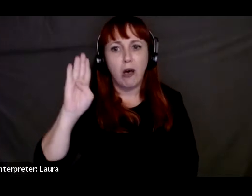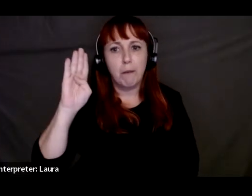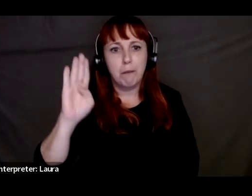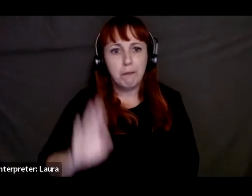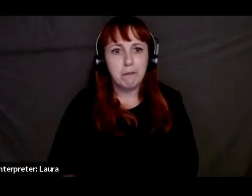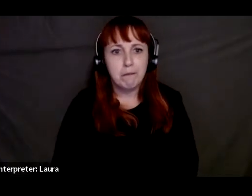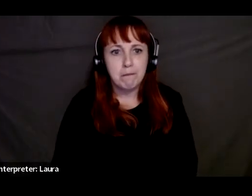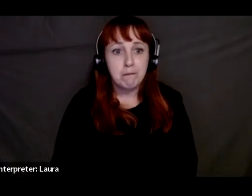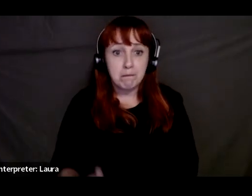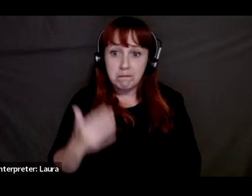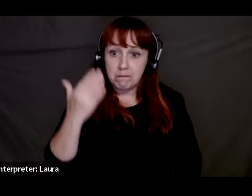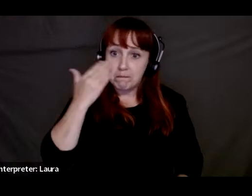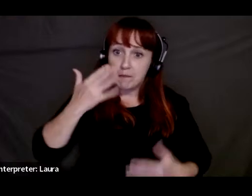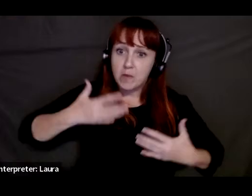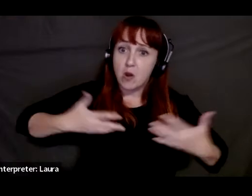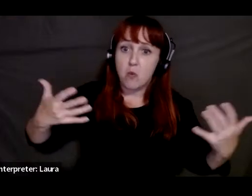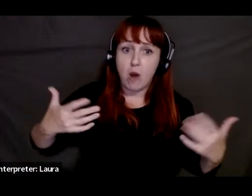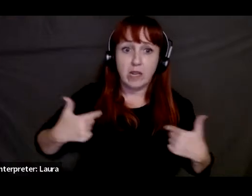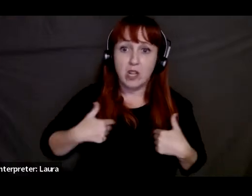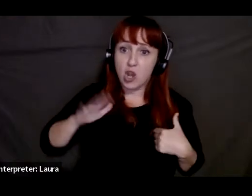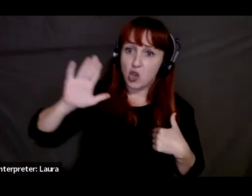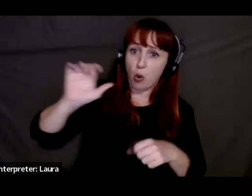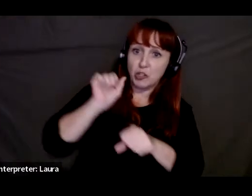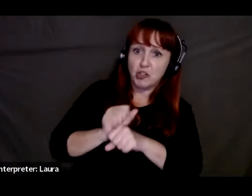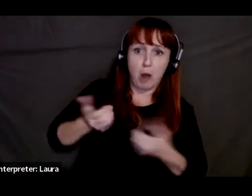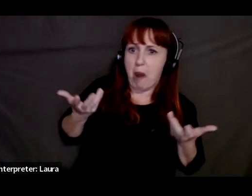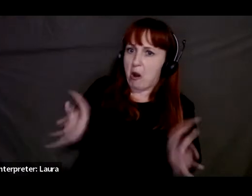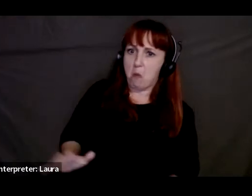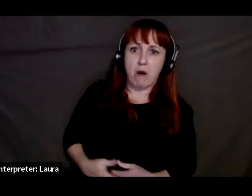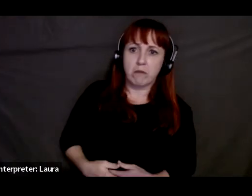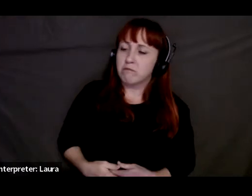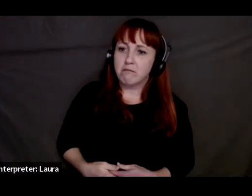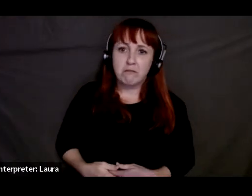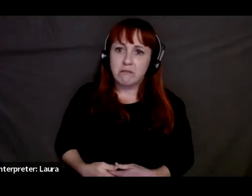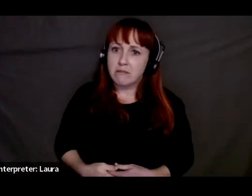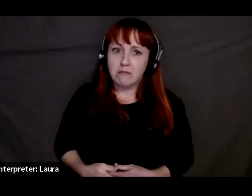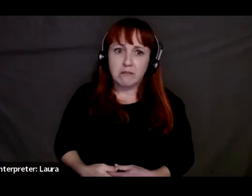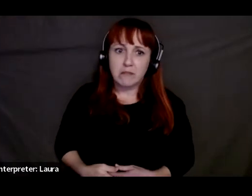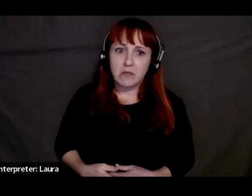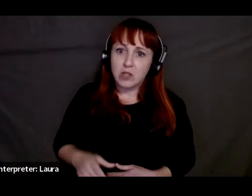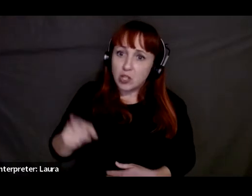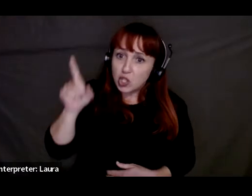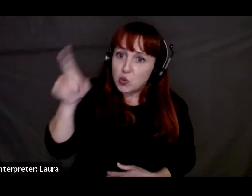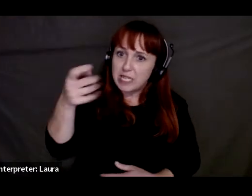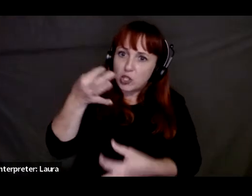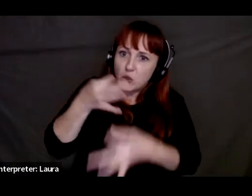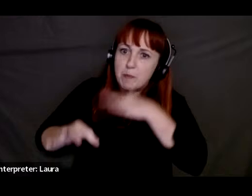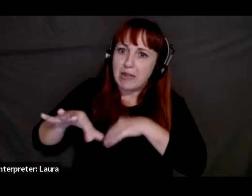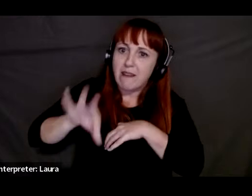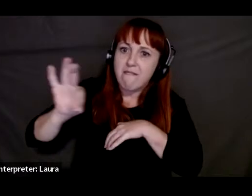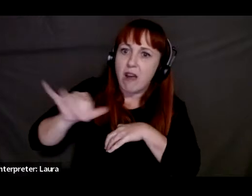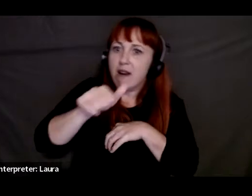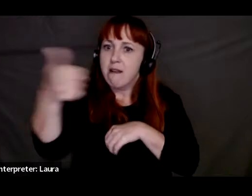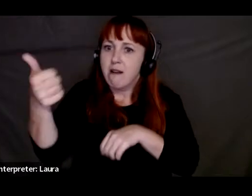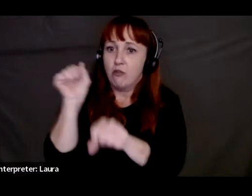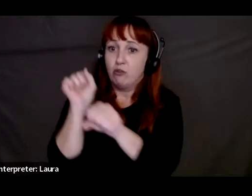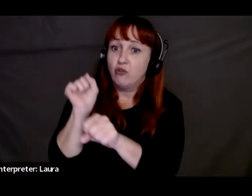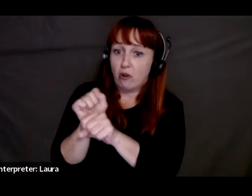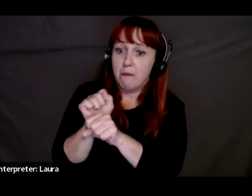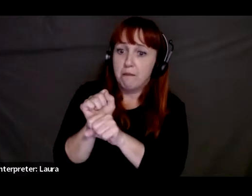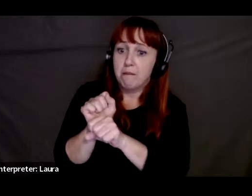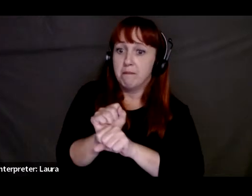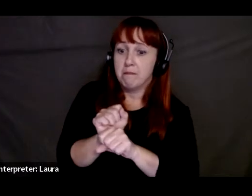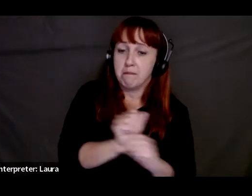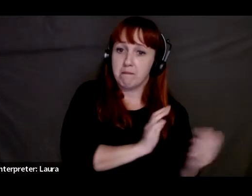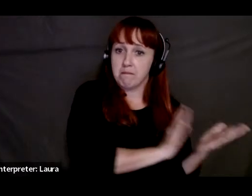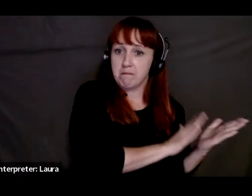Well, you know what? I don't want you guys' job. You need to get another job.